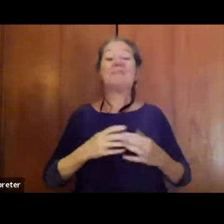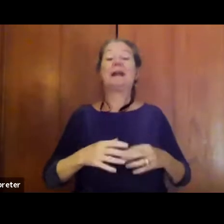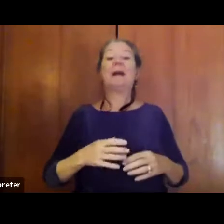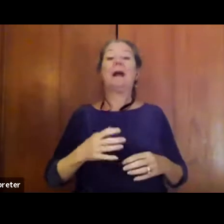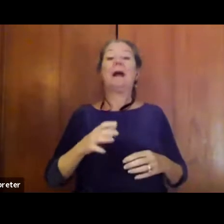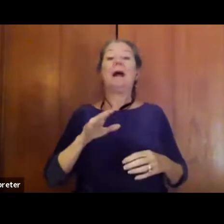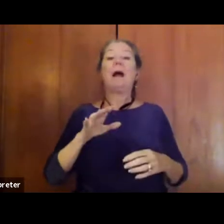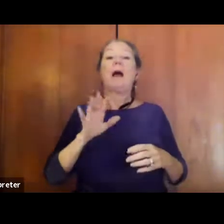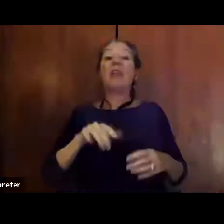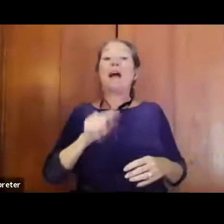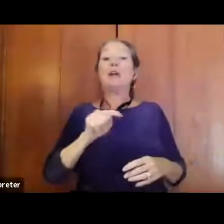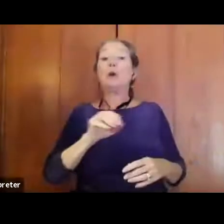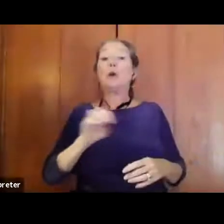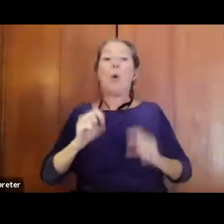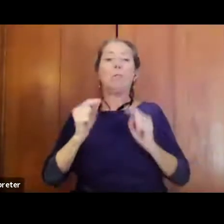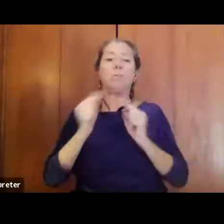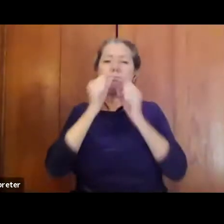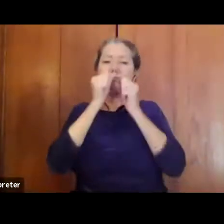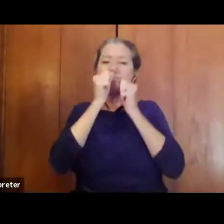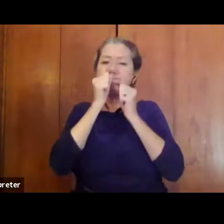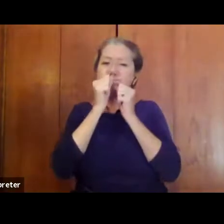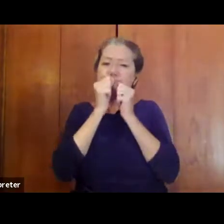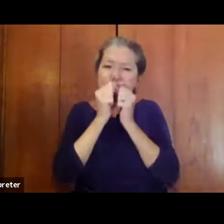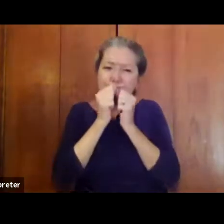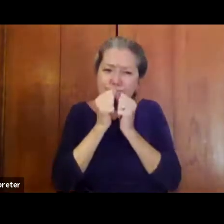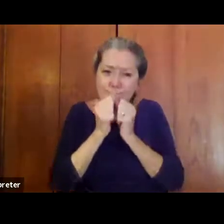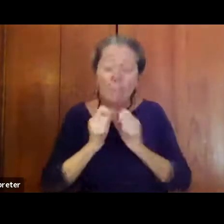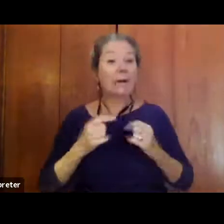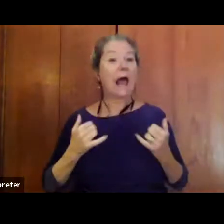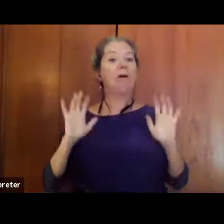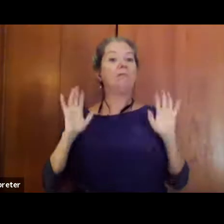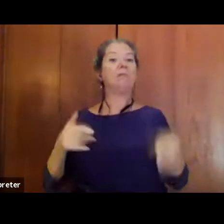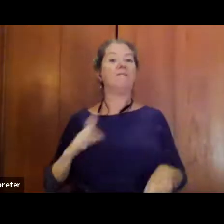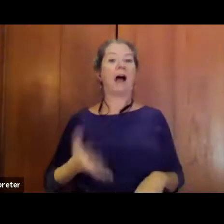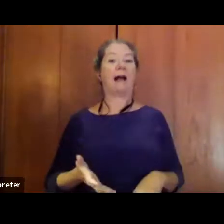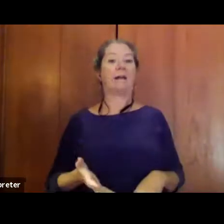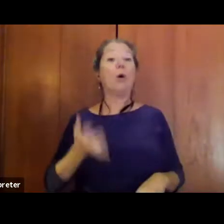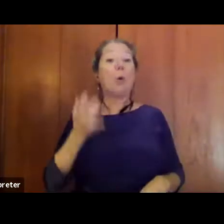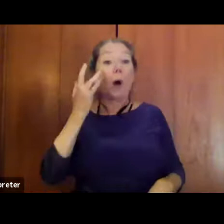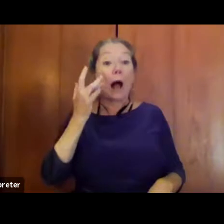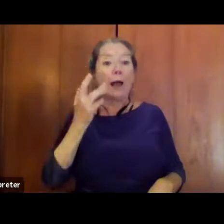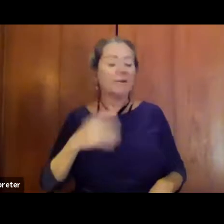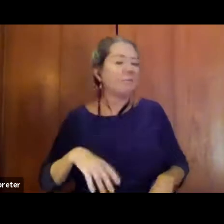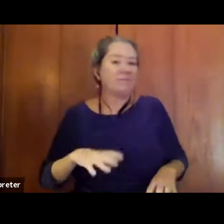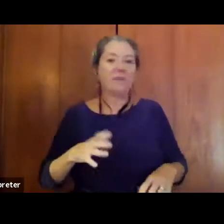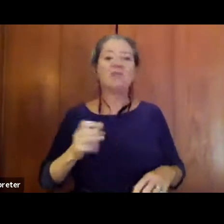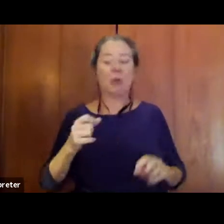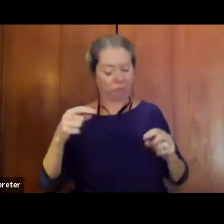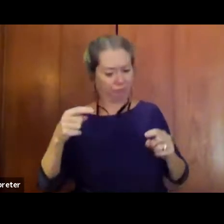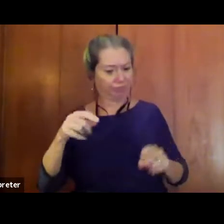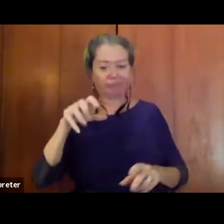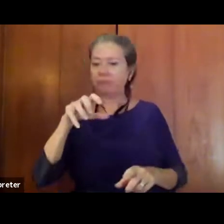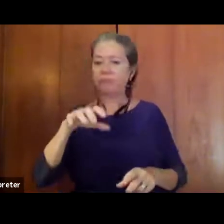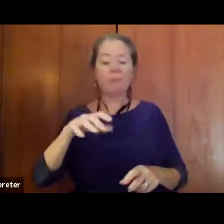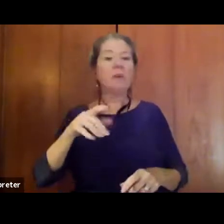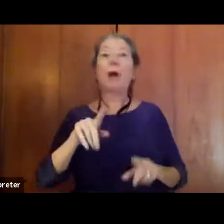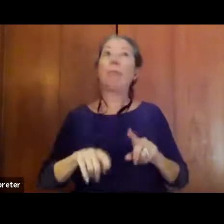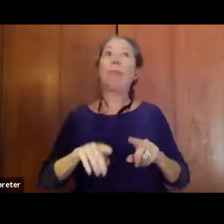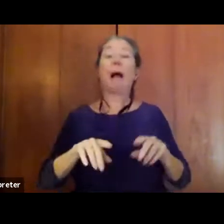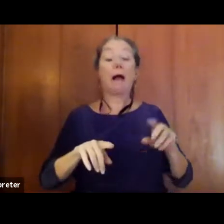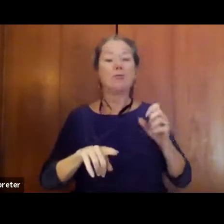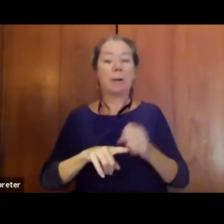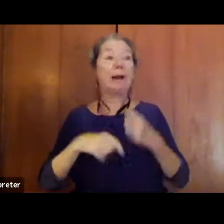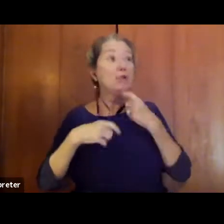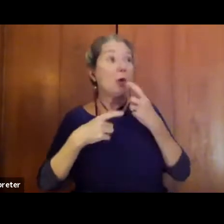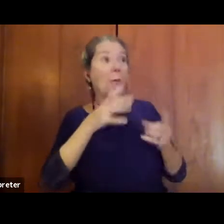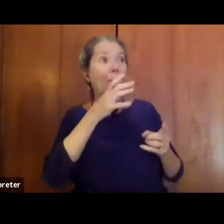anymore. Now, let me tell you why. The first time I showed it to my mom a few days into the injury, the first words out of her mouth,